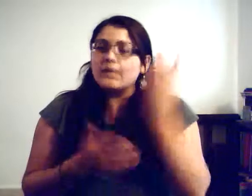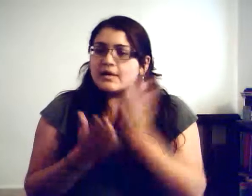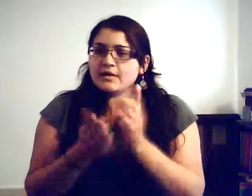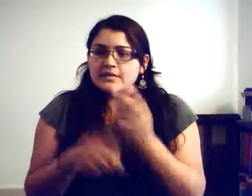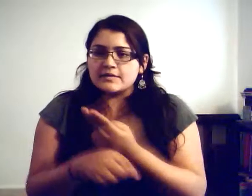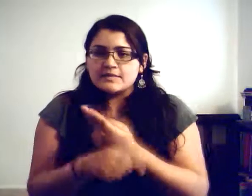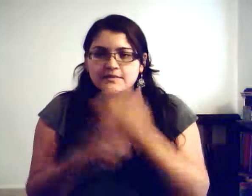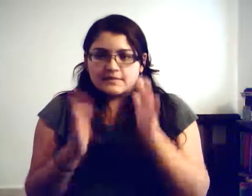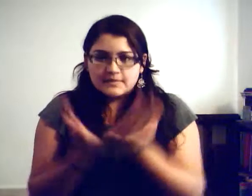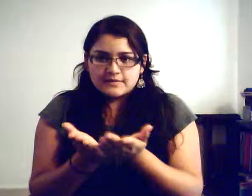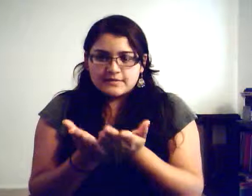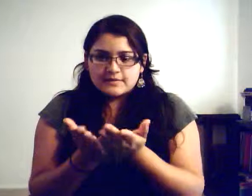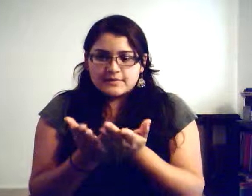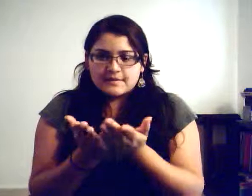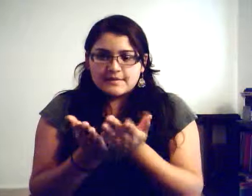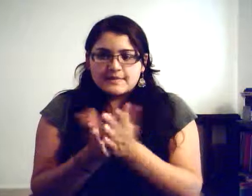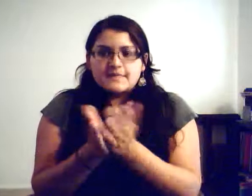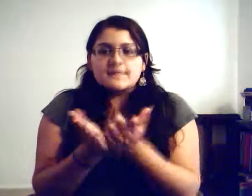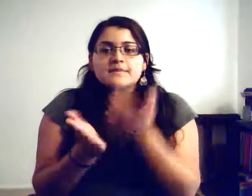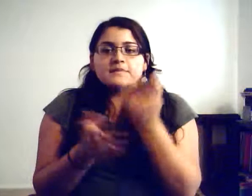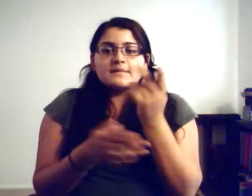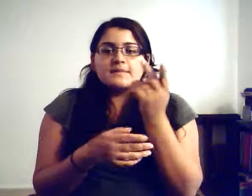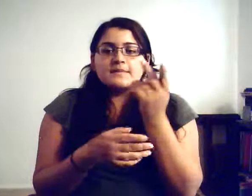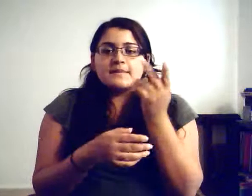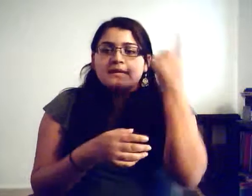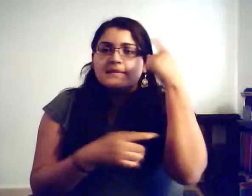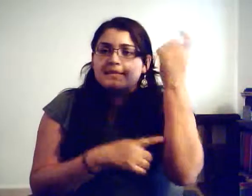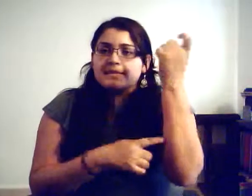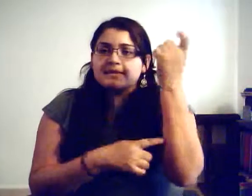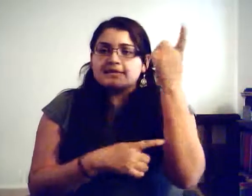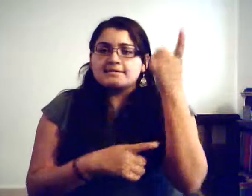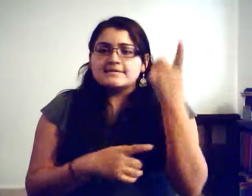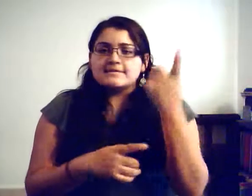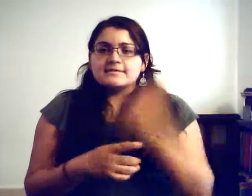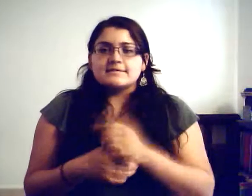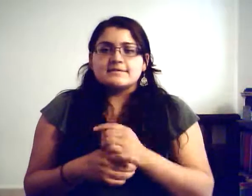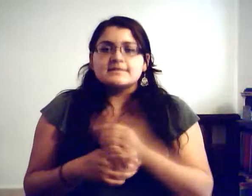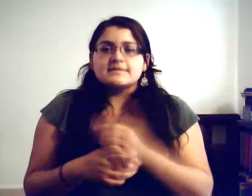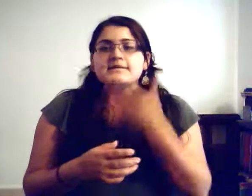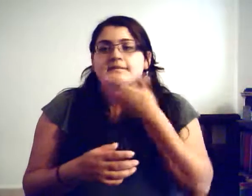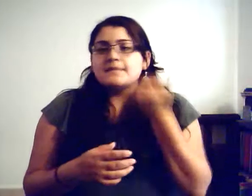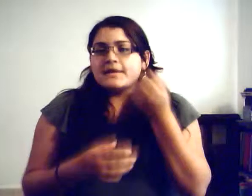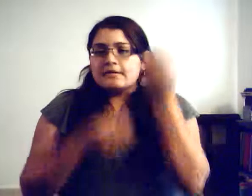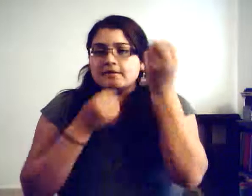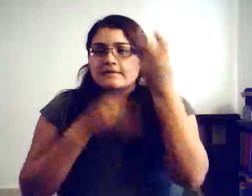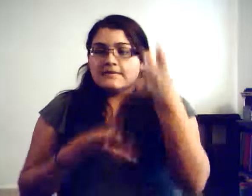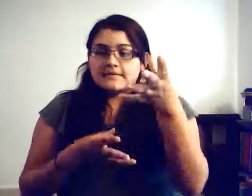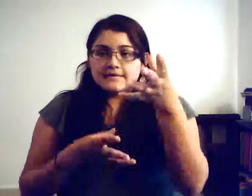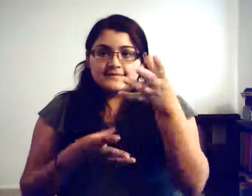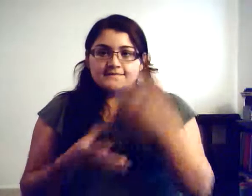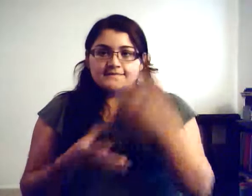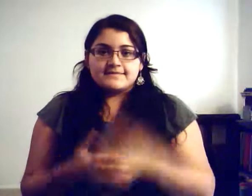then writing from a journal or periodical or some such source. And then they assemble